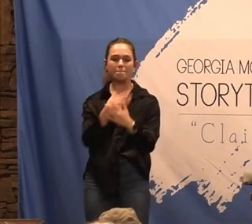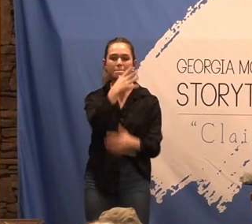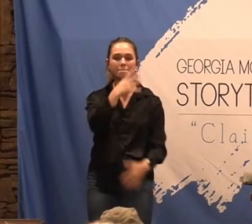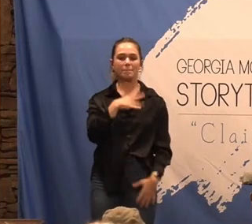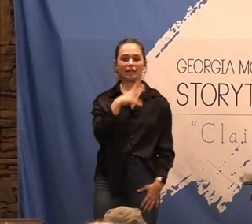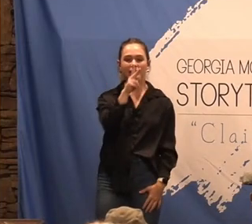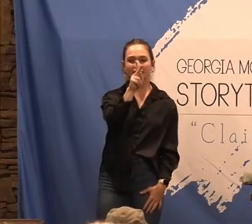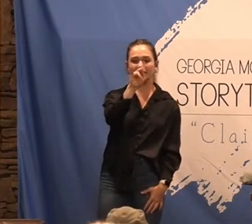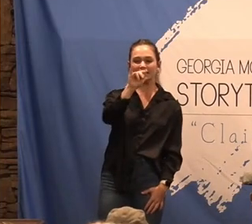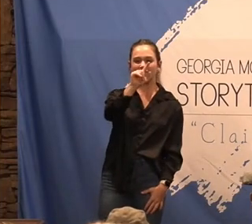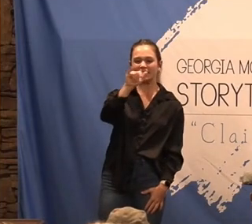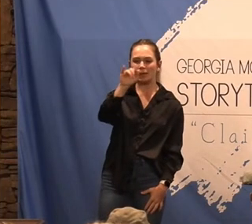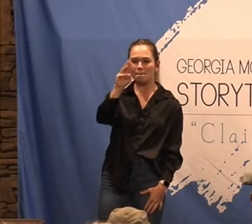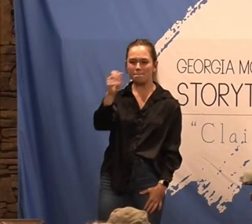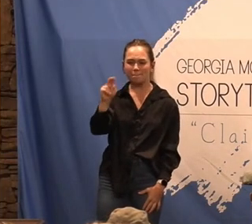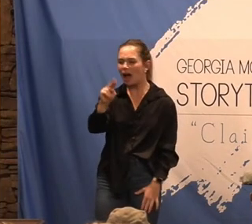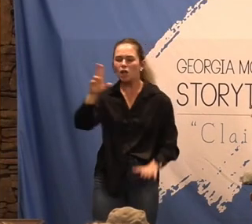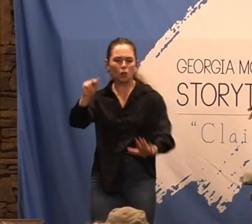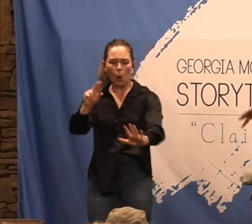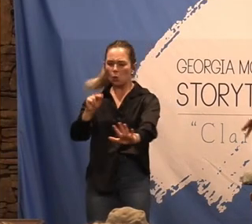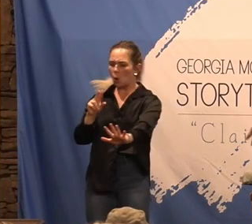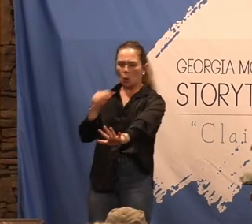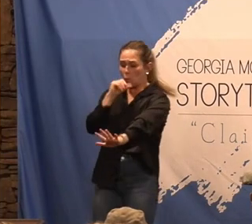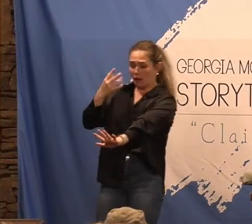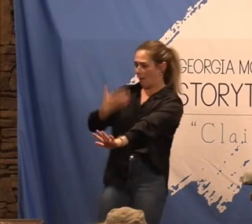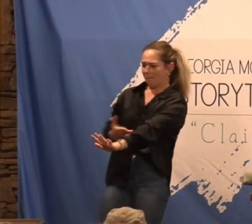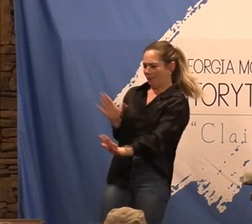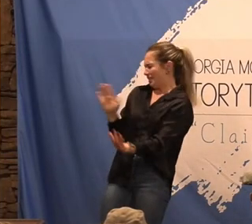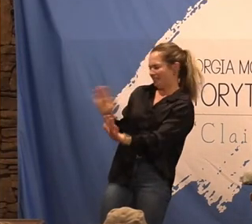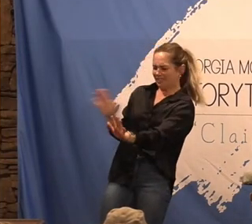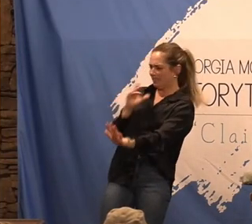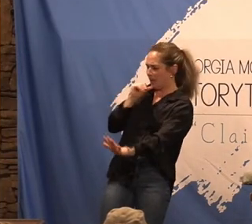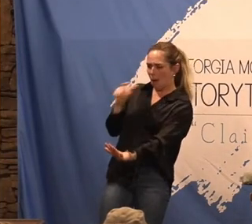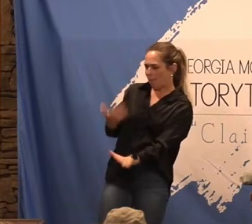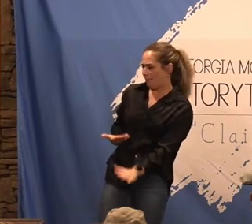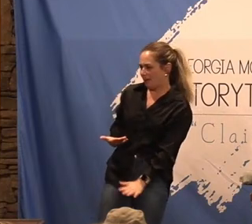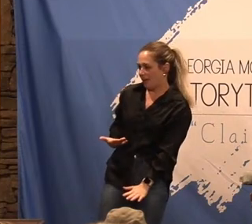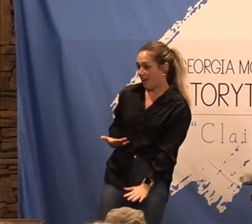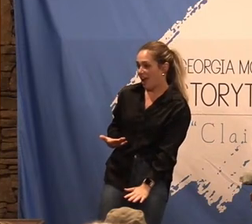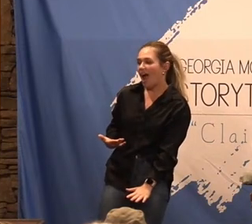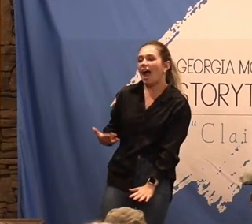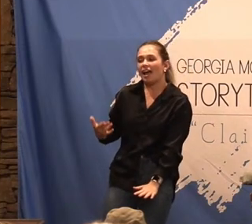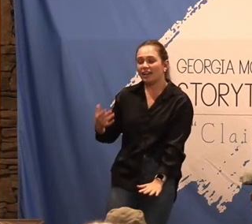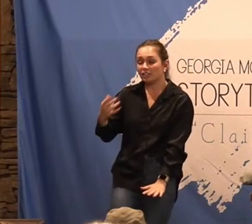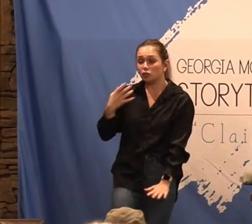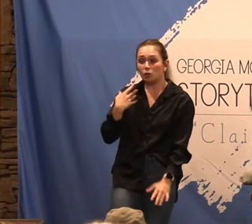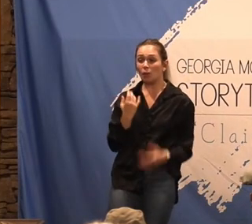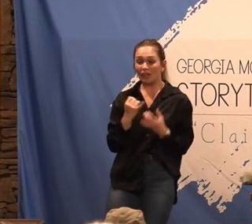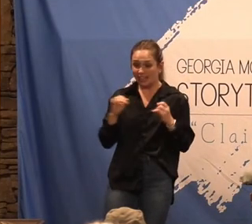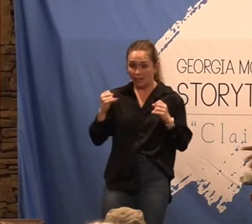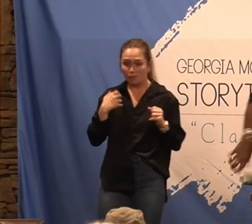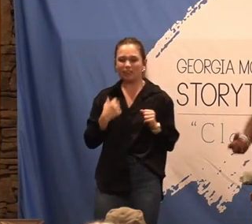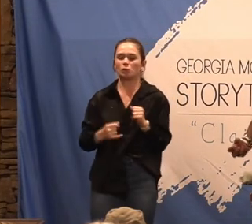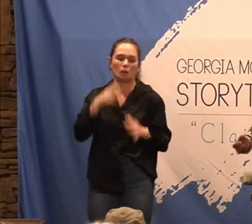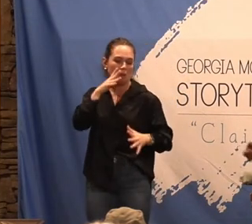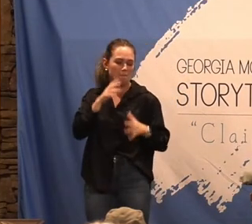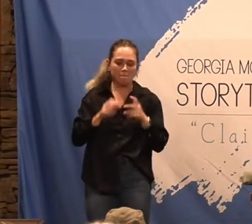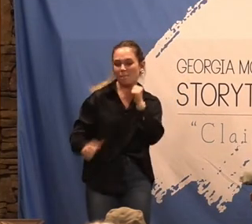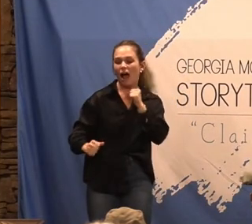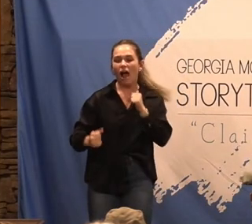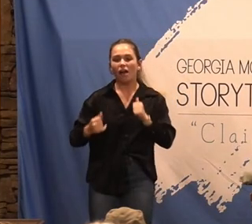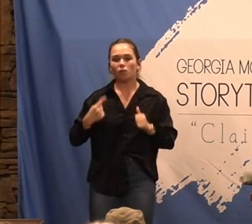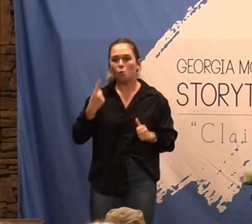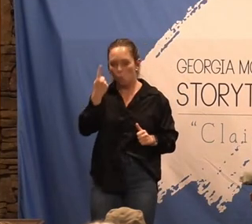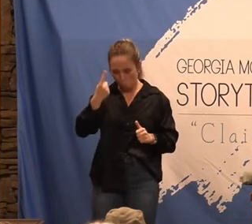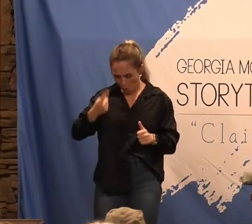Madam Killiman, Bradyman, No, it wasn't me. I swear it wasn't me. And just to repay his innocence with malice, she ripped off one